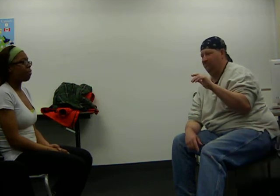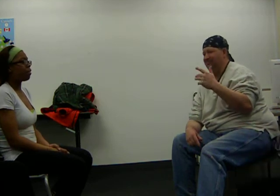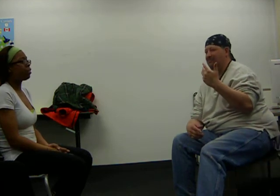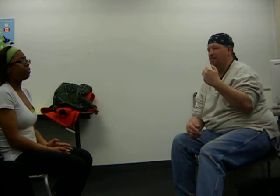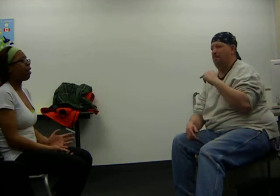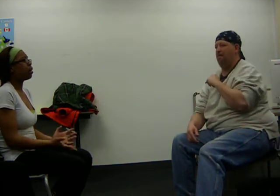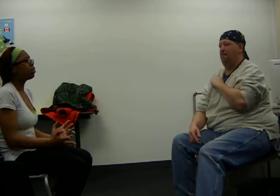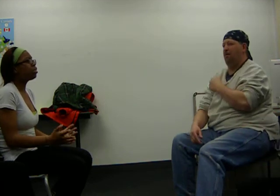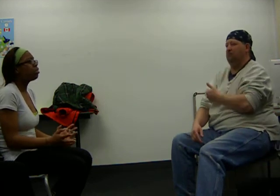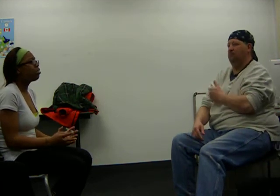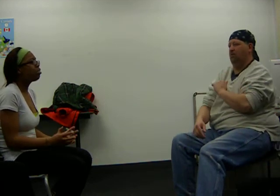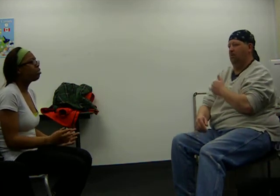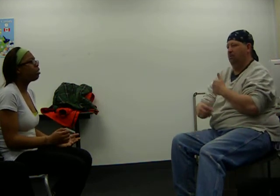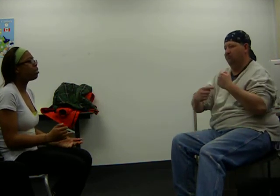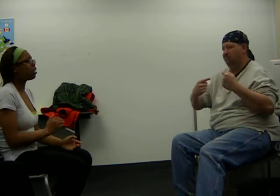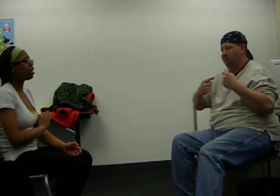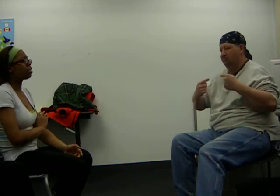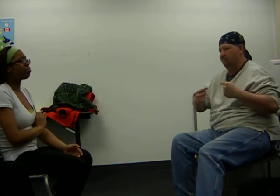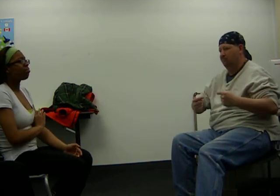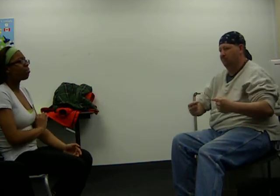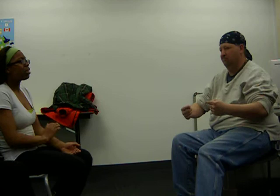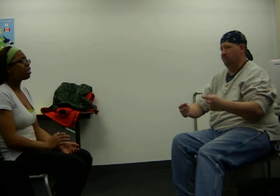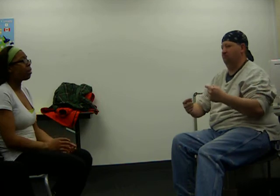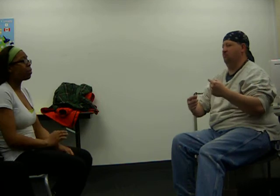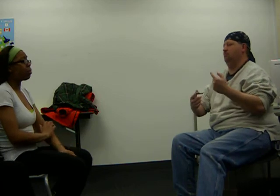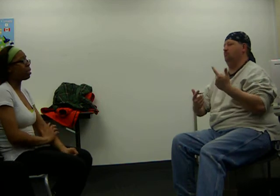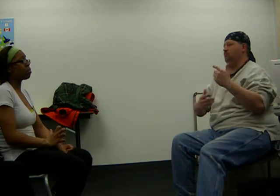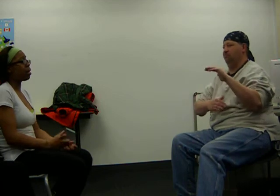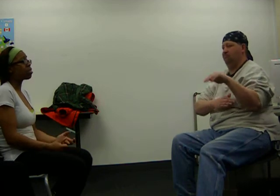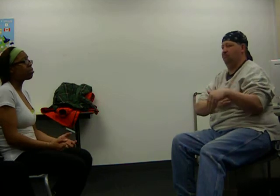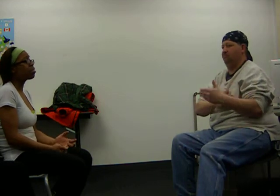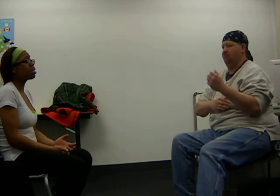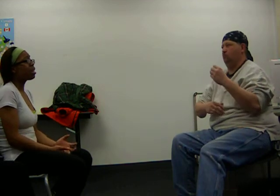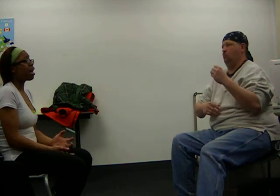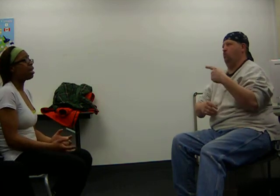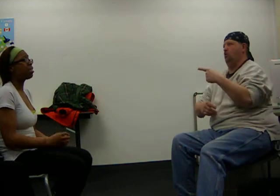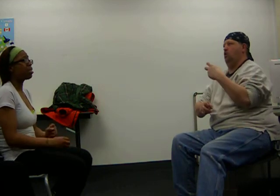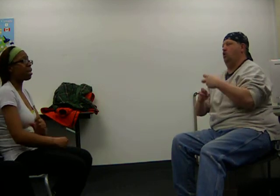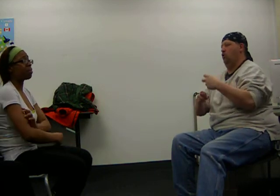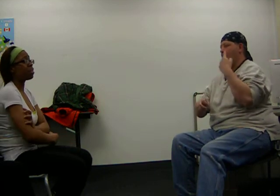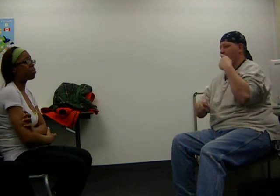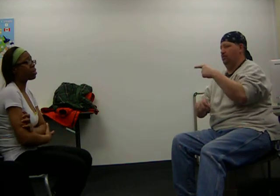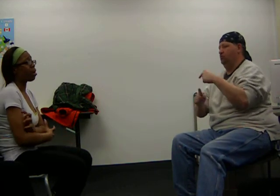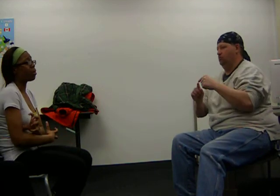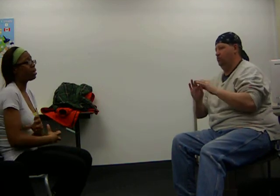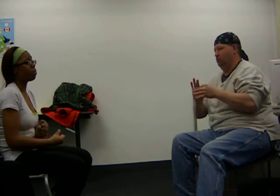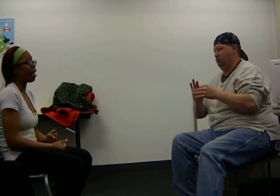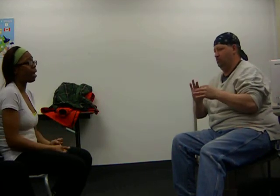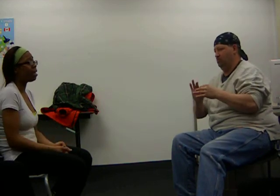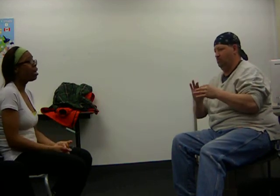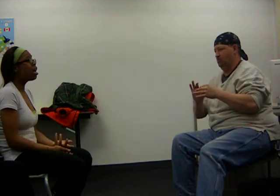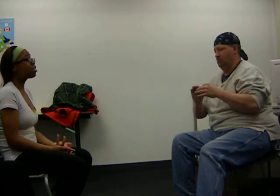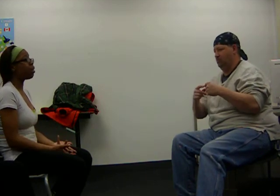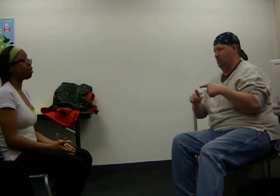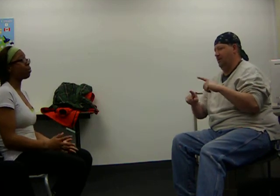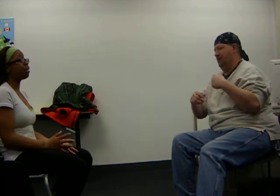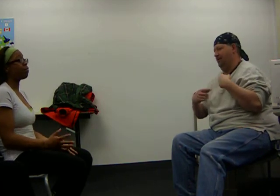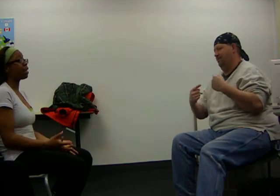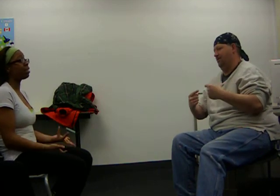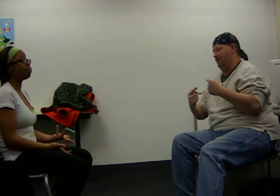It's fiber. It's like something with his muscles, and his muscles was already in pain, so it really affected him